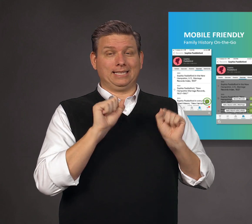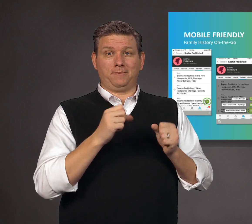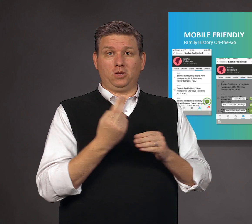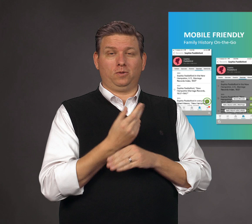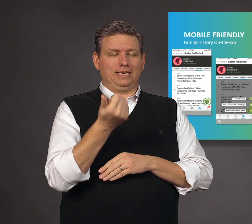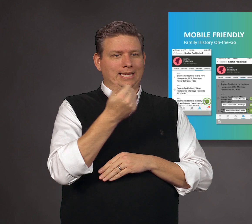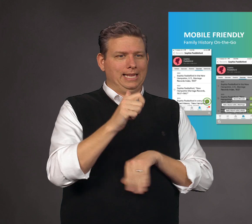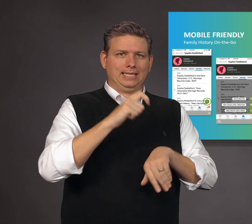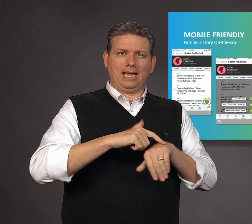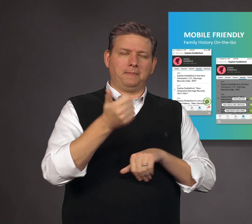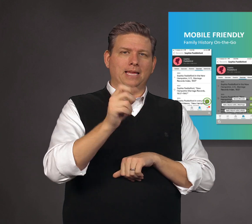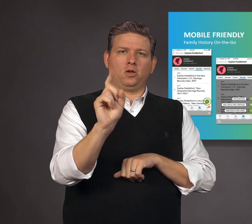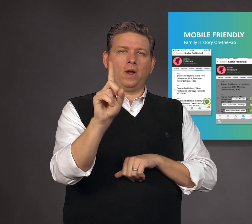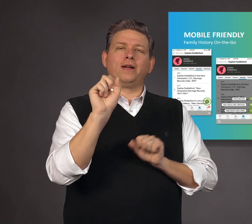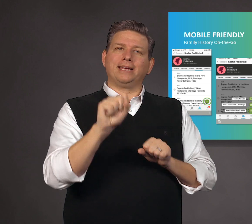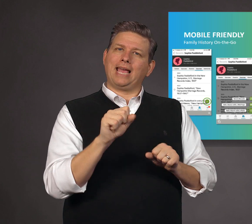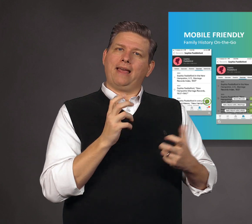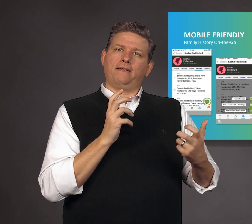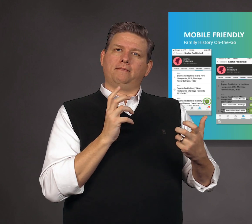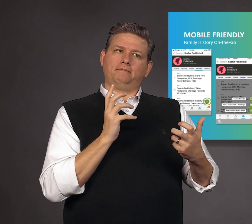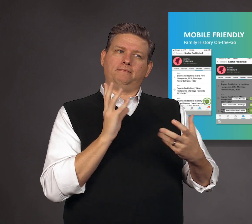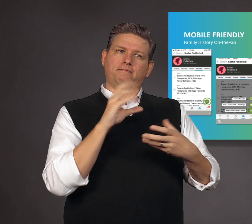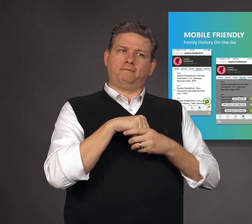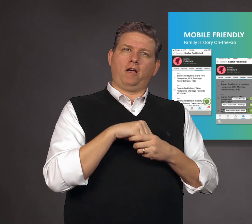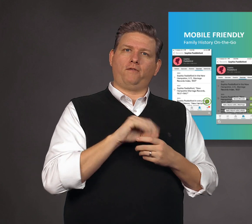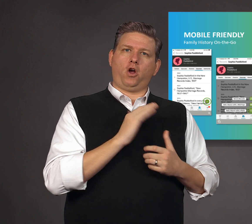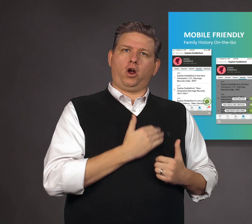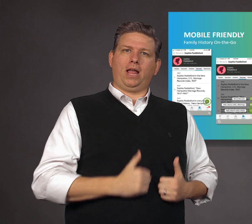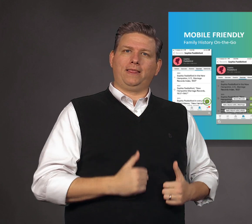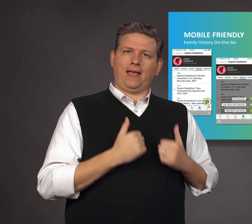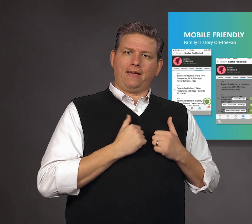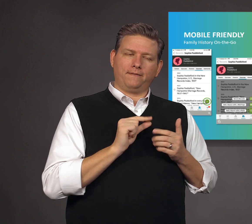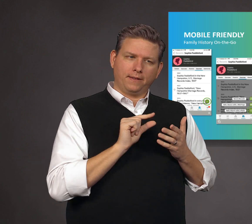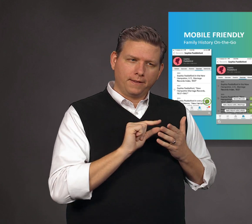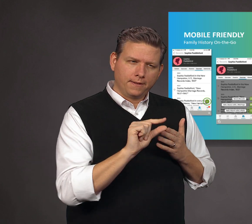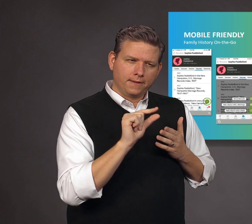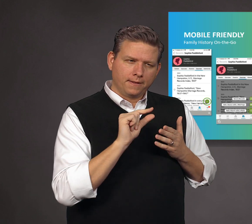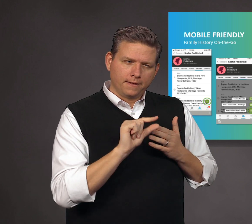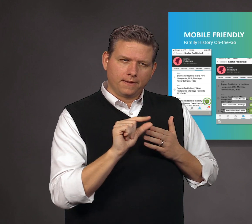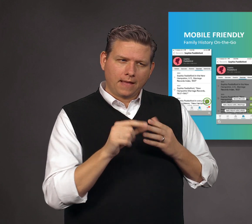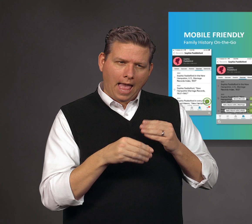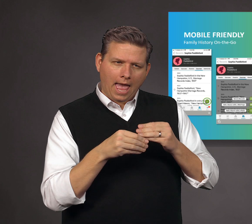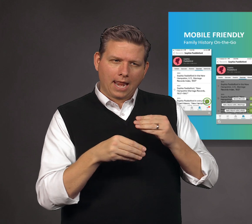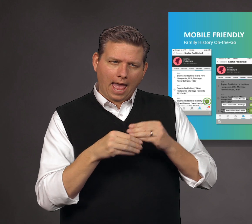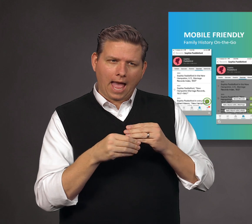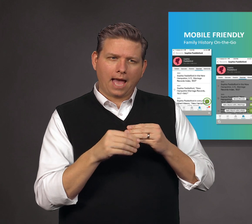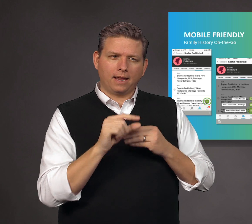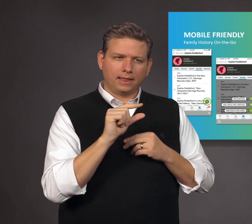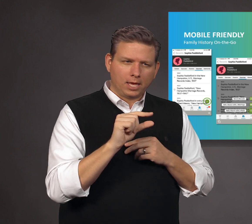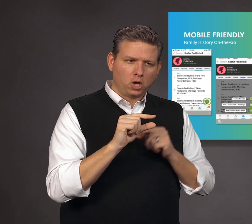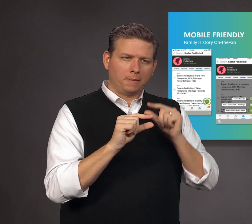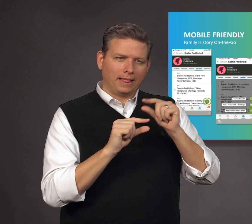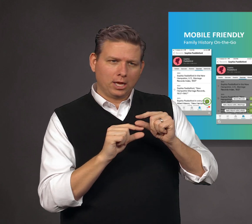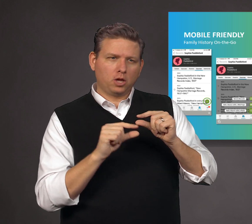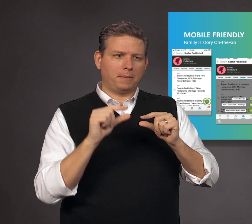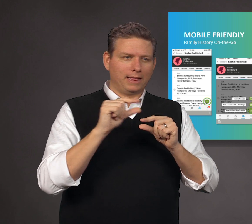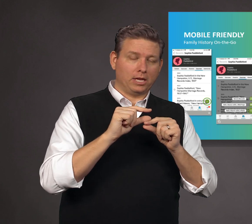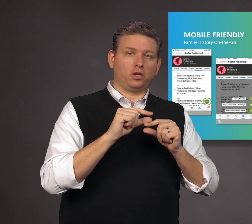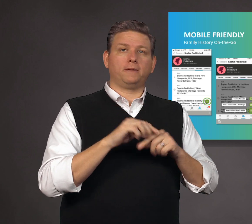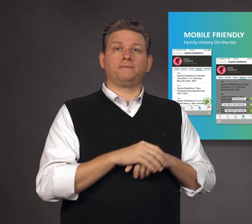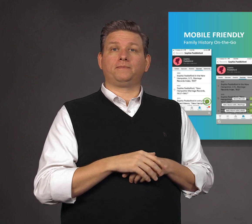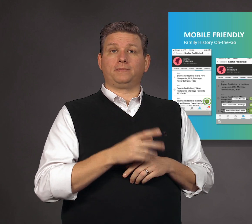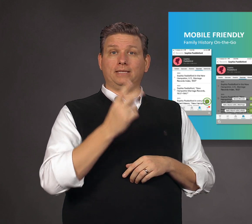and anywhere so that we can fit family history in small increments, no matter where we are. See the syllabus or visit